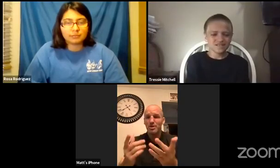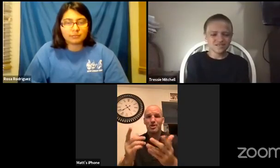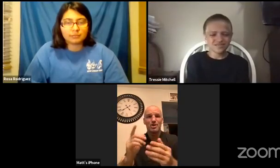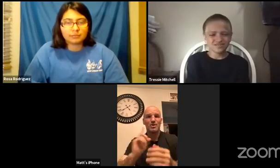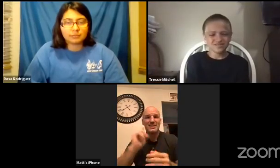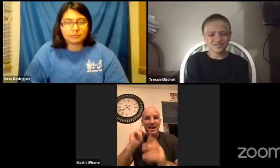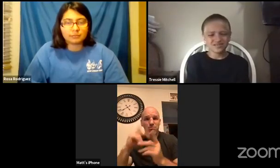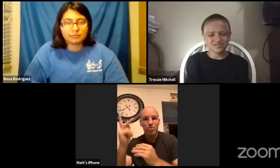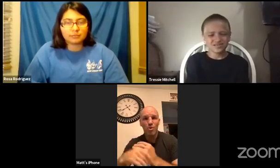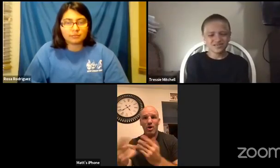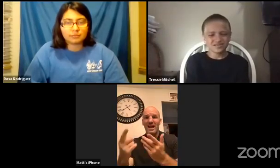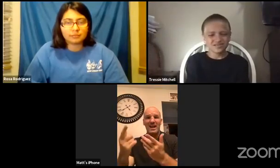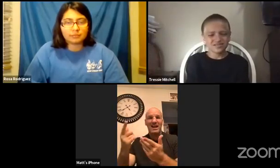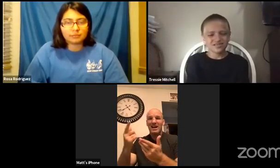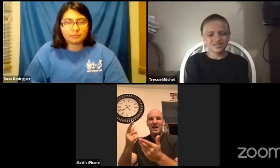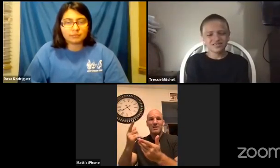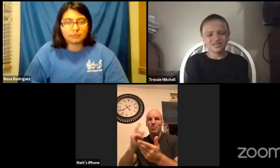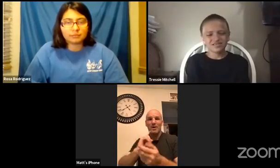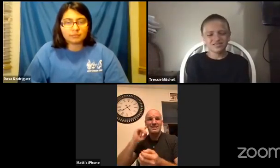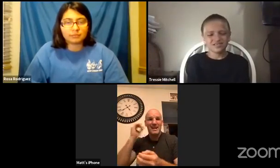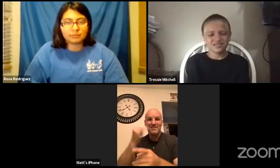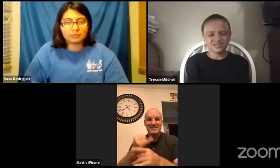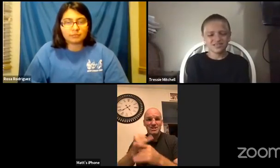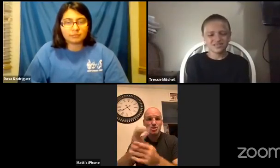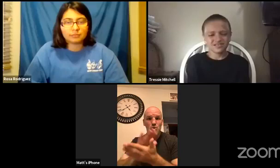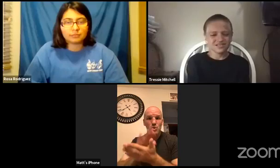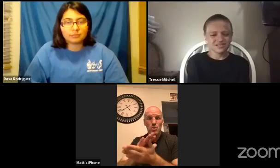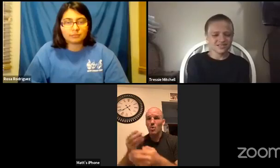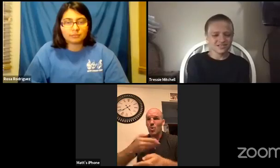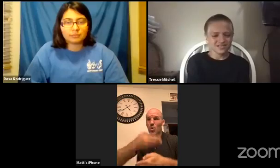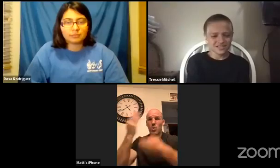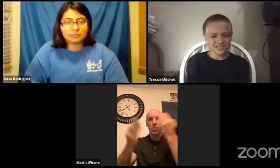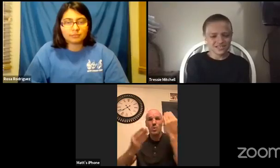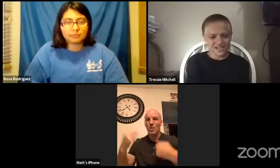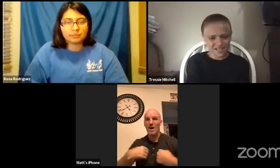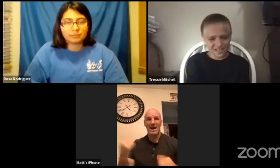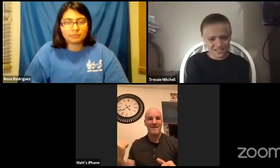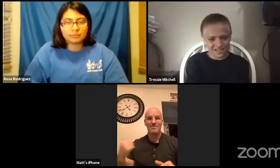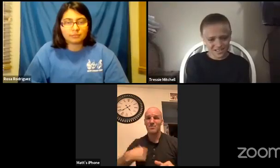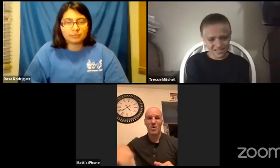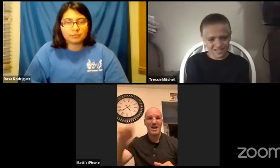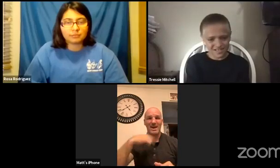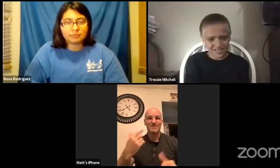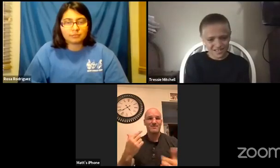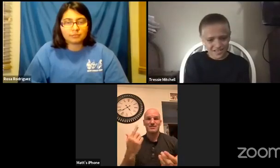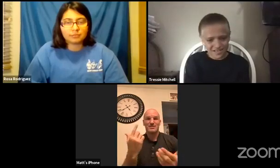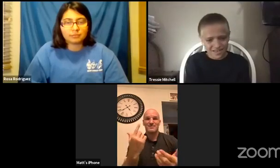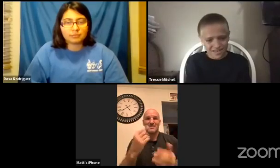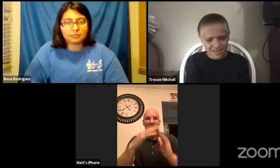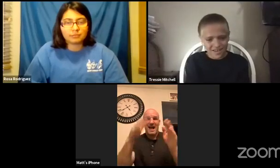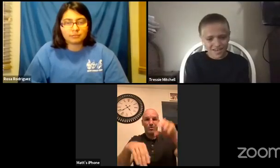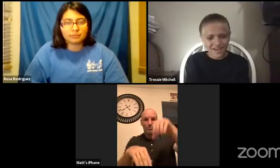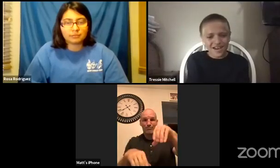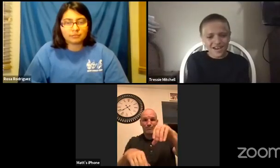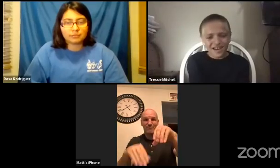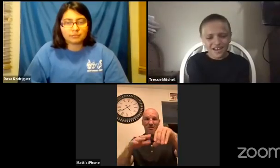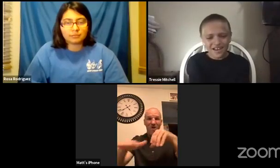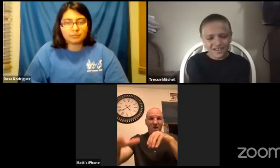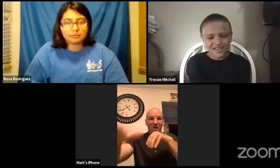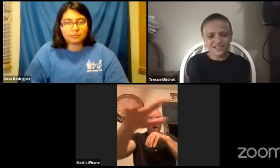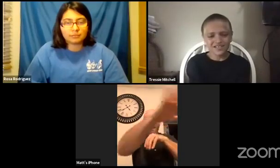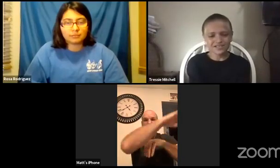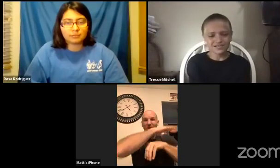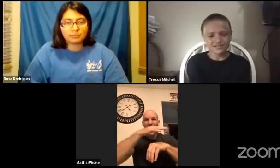and really, I didn't have any of those accommodations like an interpreter to help me out in school. Not